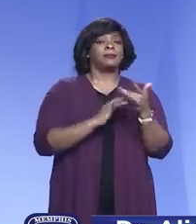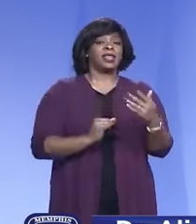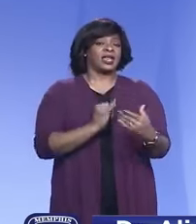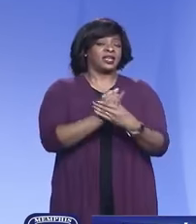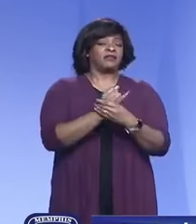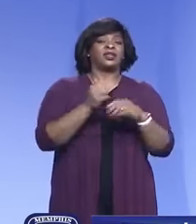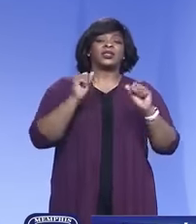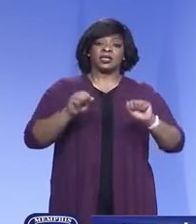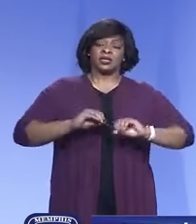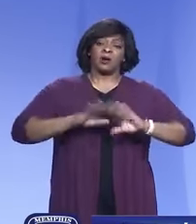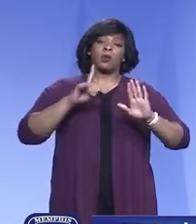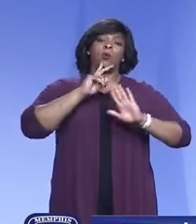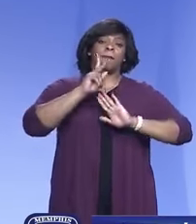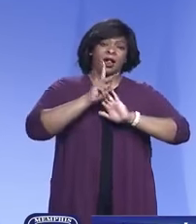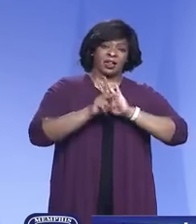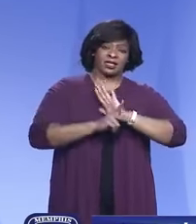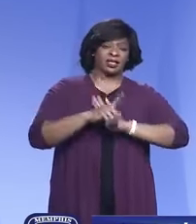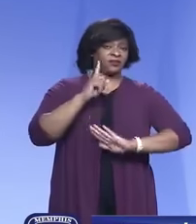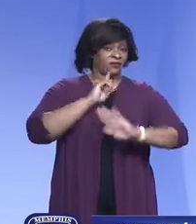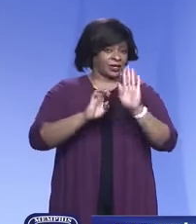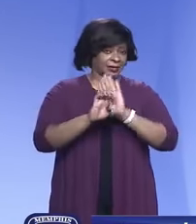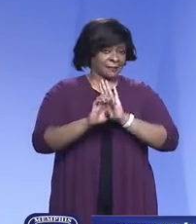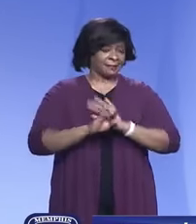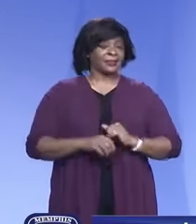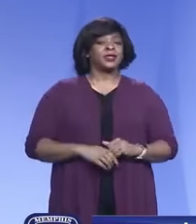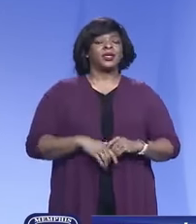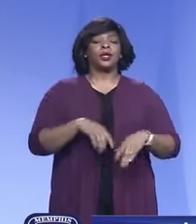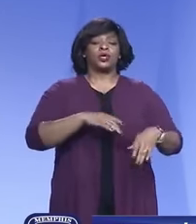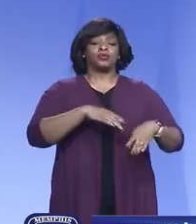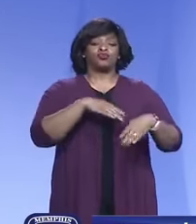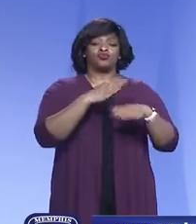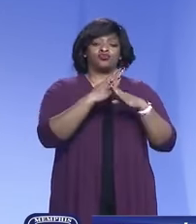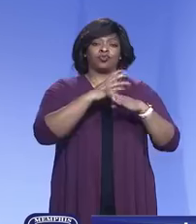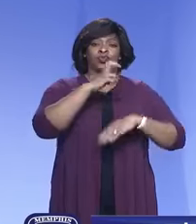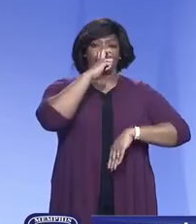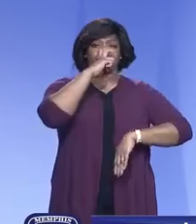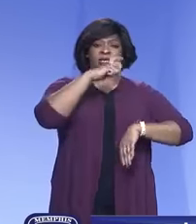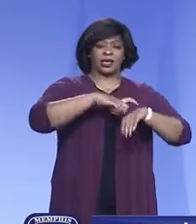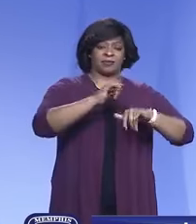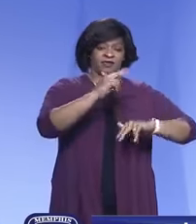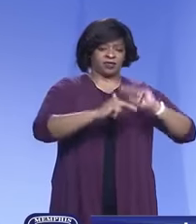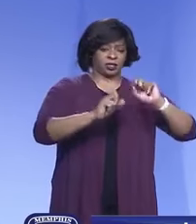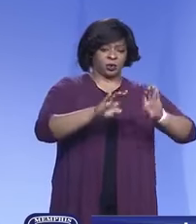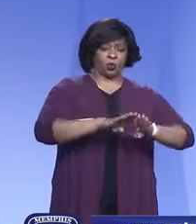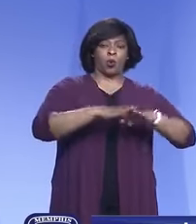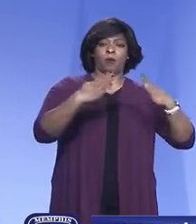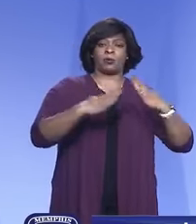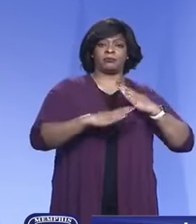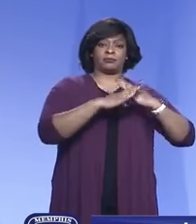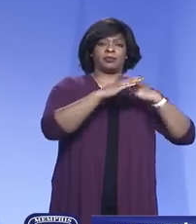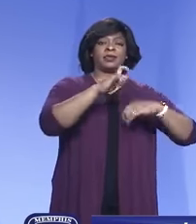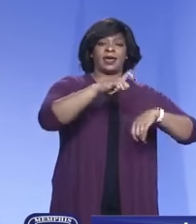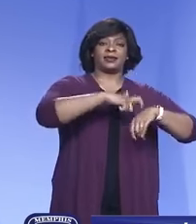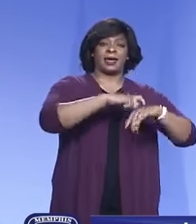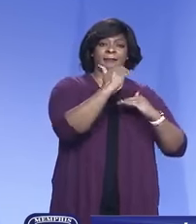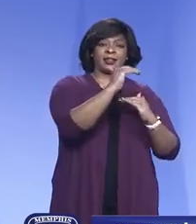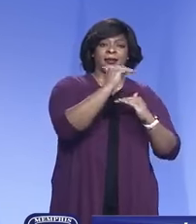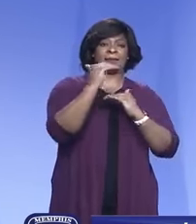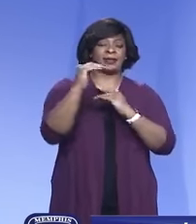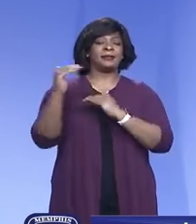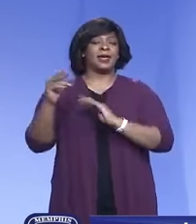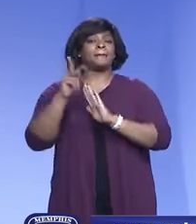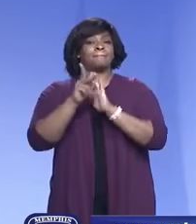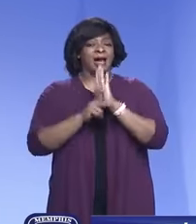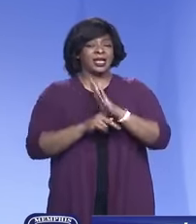are clearly policy. For example, restricting the hours that a facility can be open is a policy intervention, but